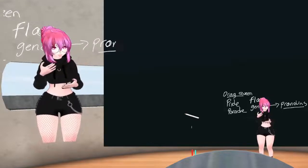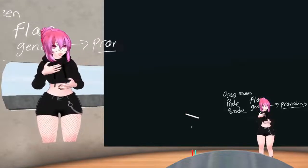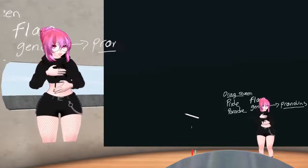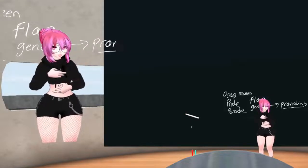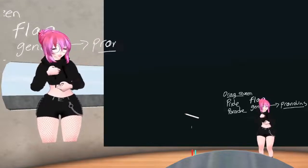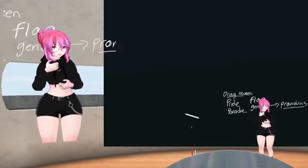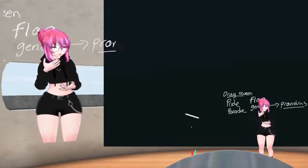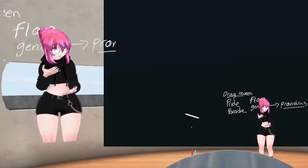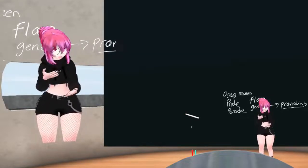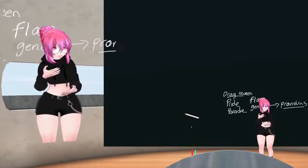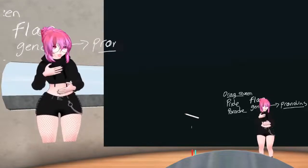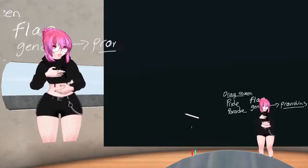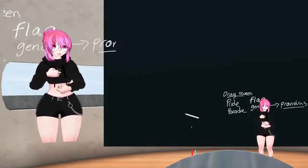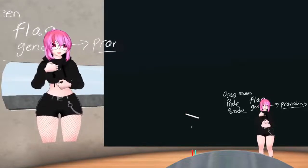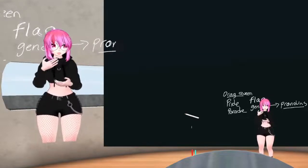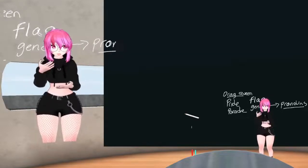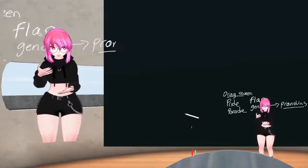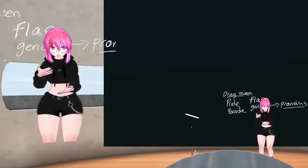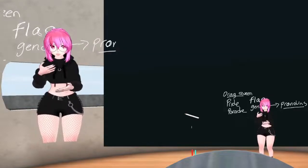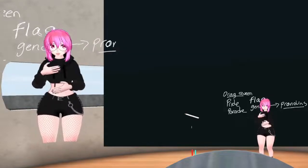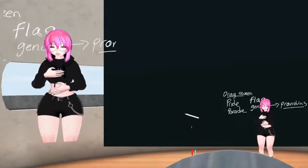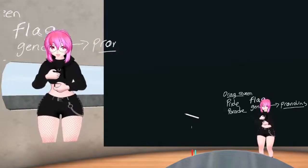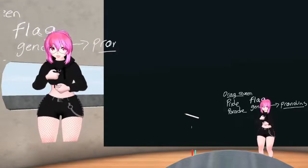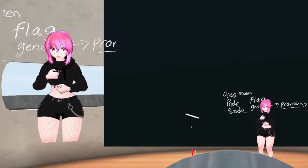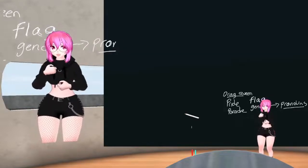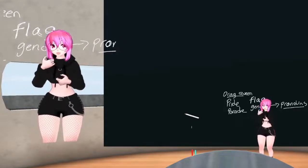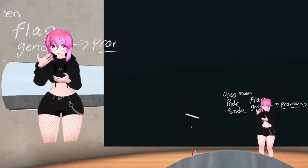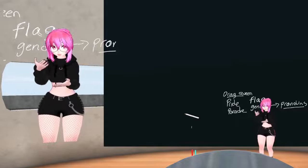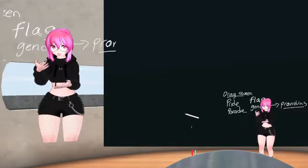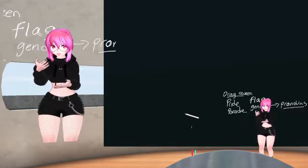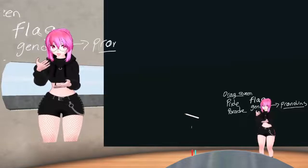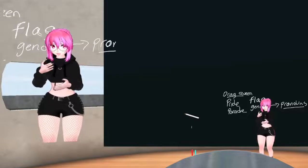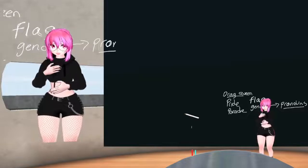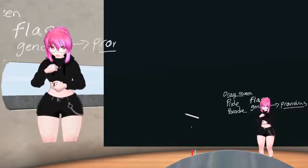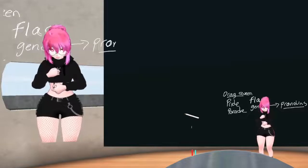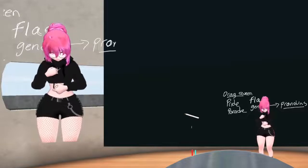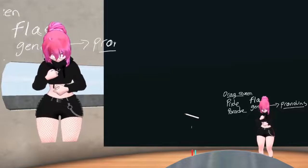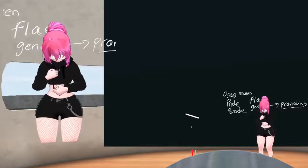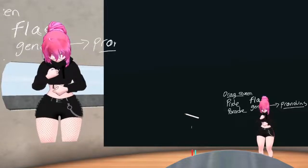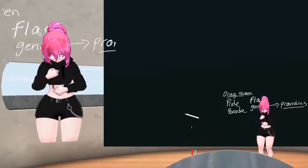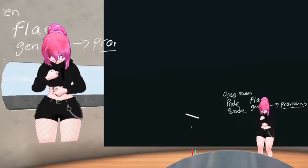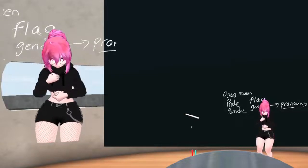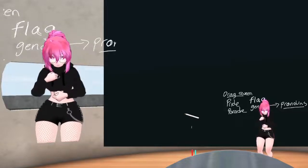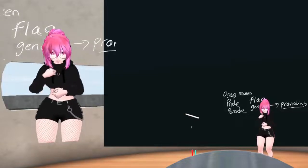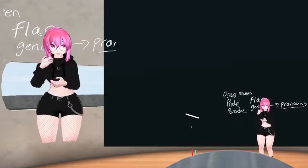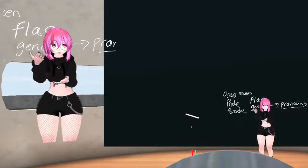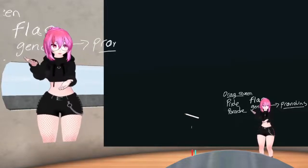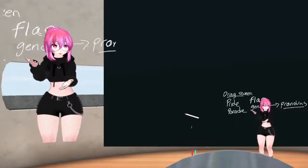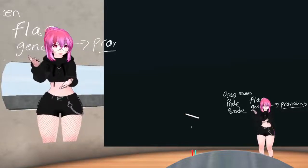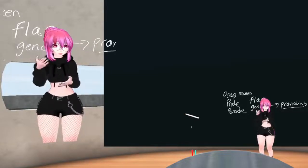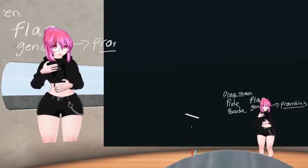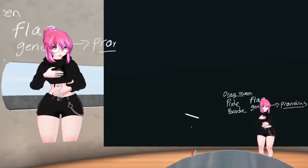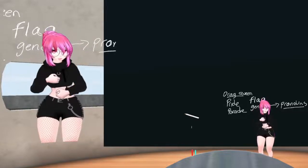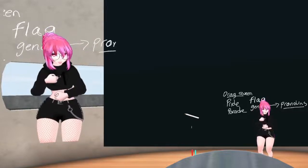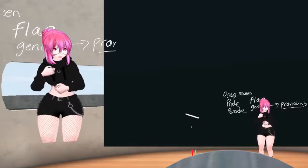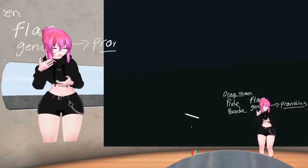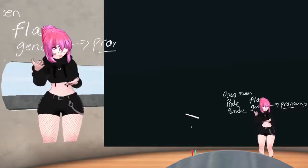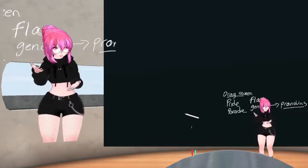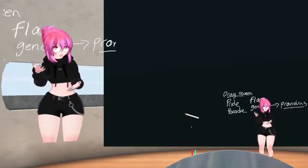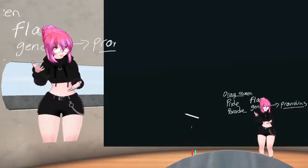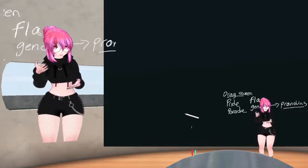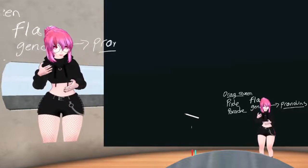expressing yourself, expressing love, expressing your identity, then you're gonna, hold it close to you and then leave